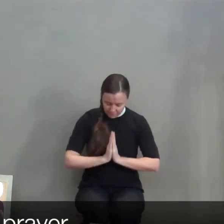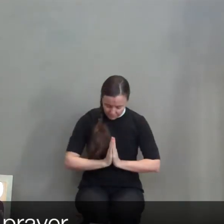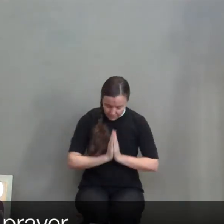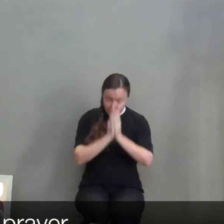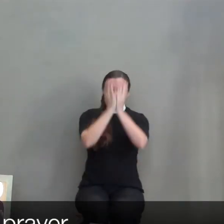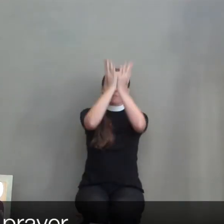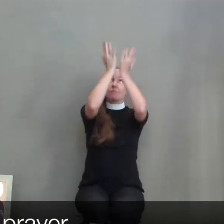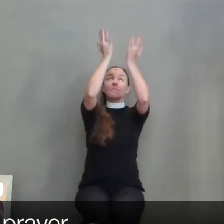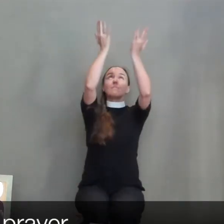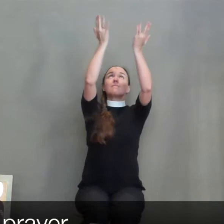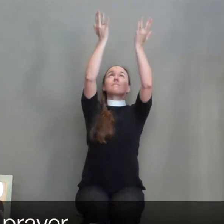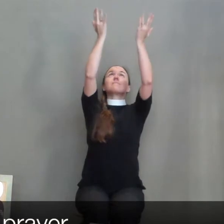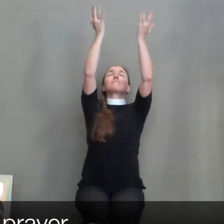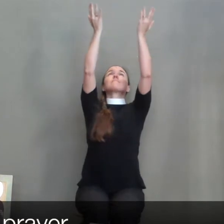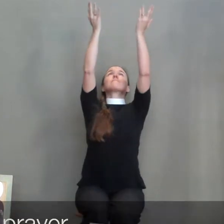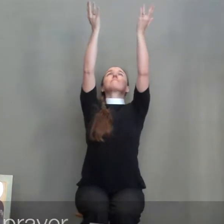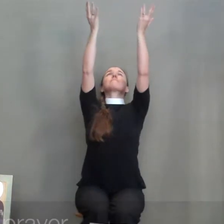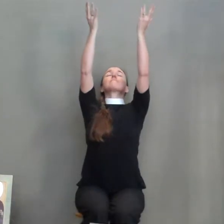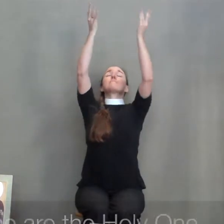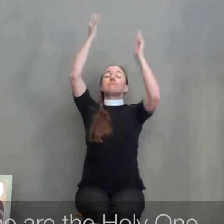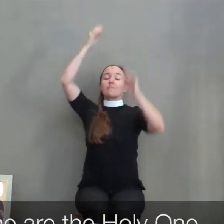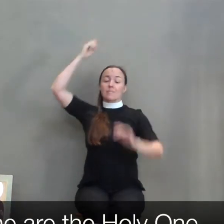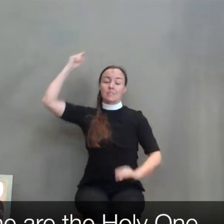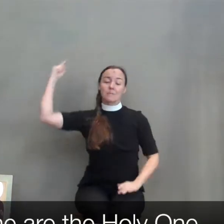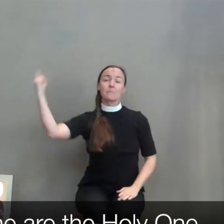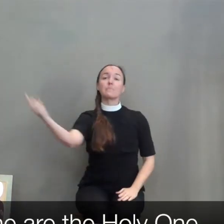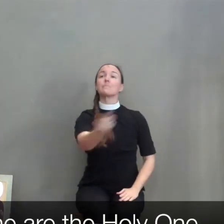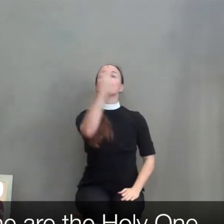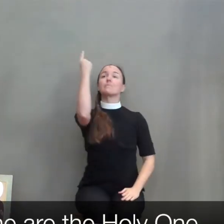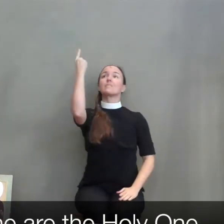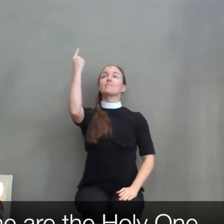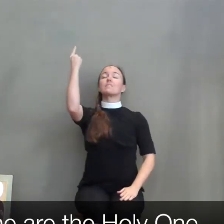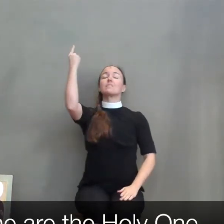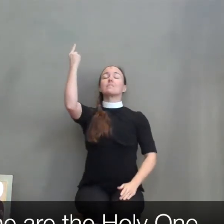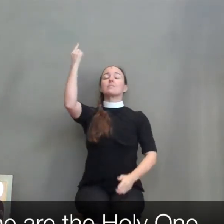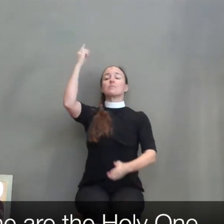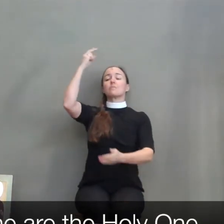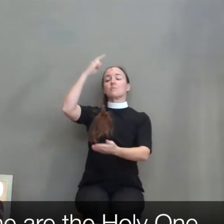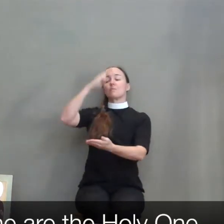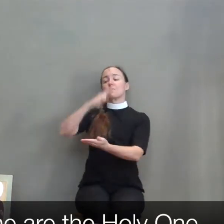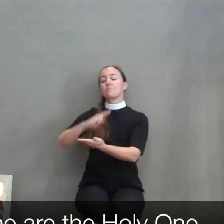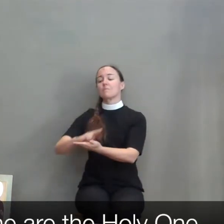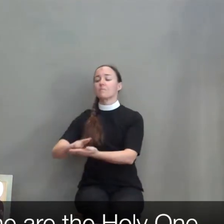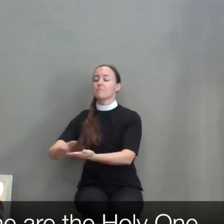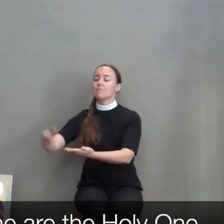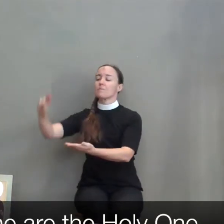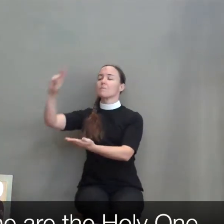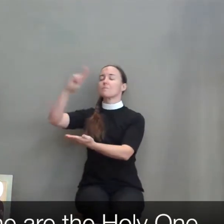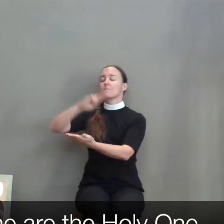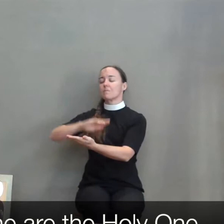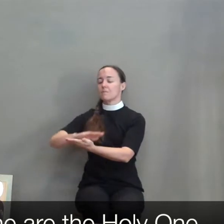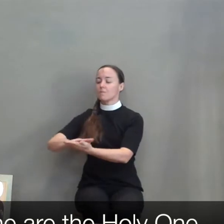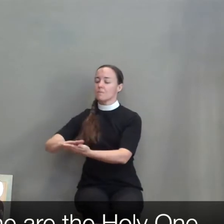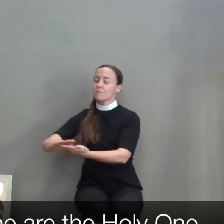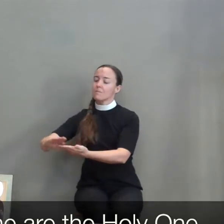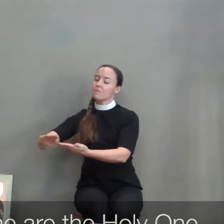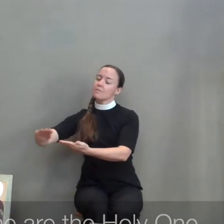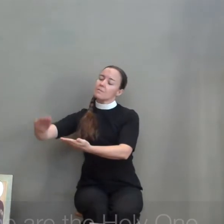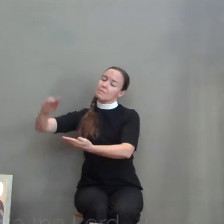Receive our prayer. For you alone are the Holy One.